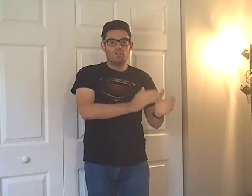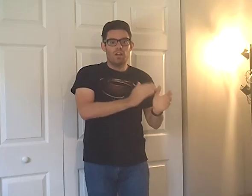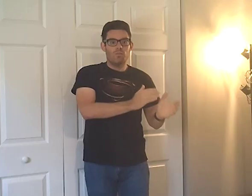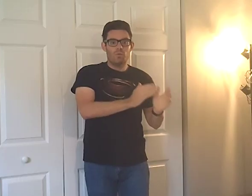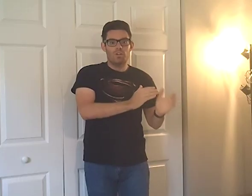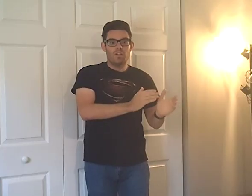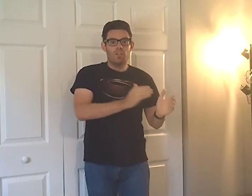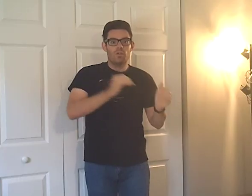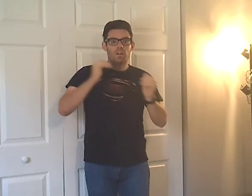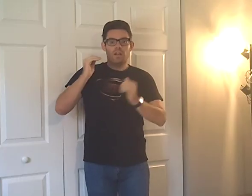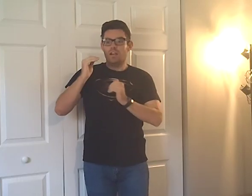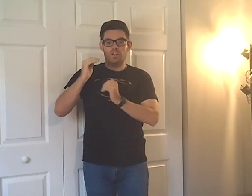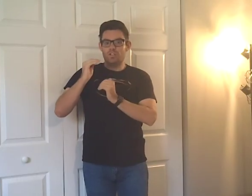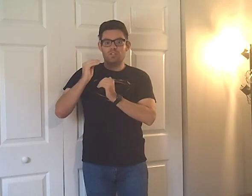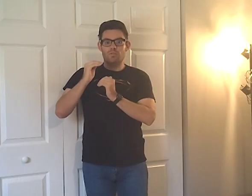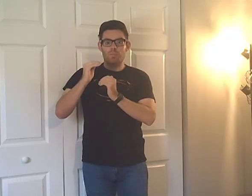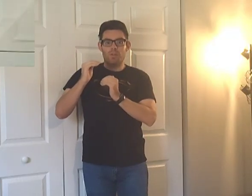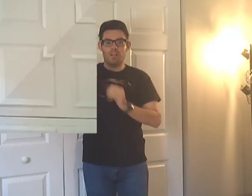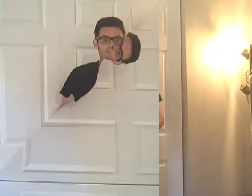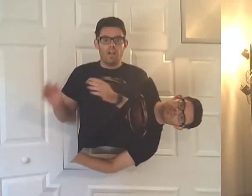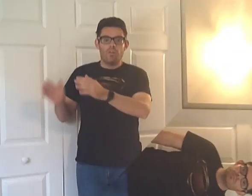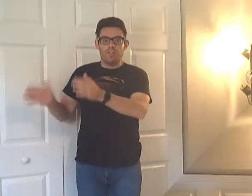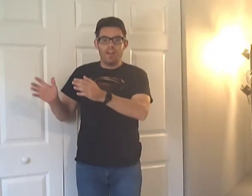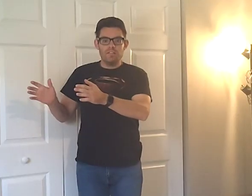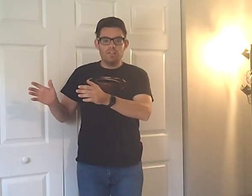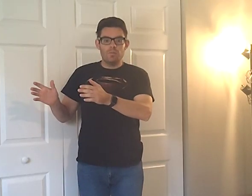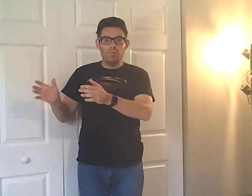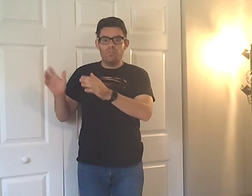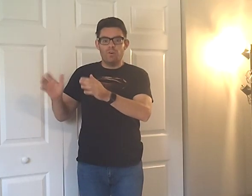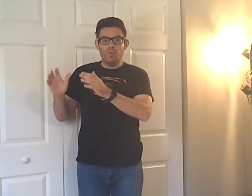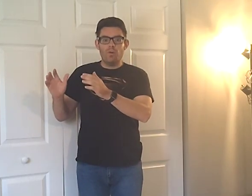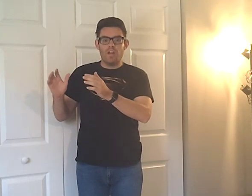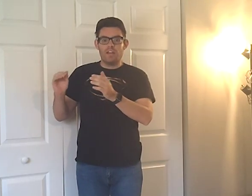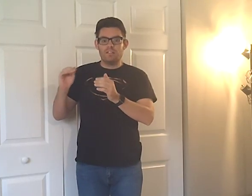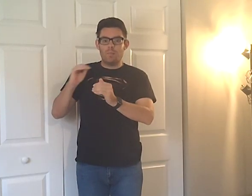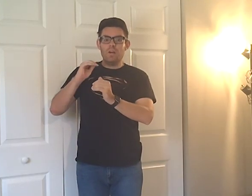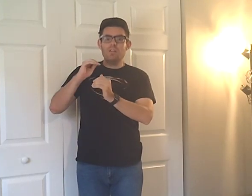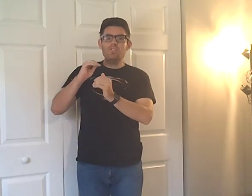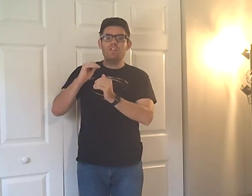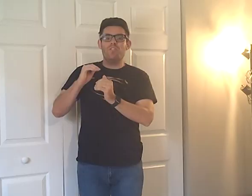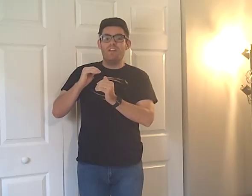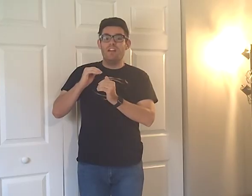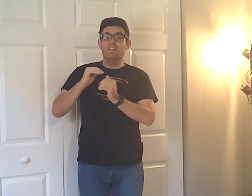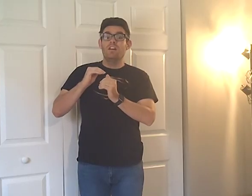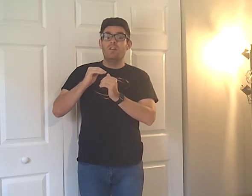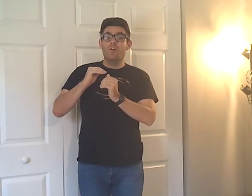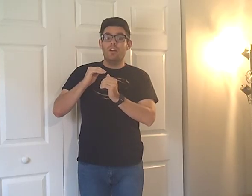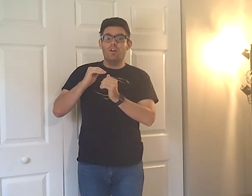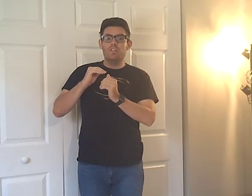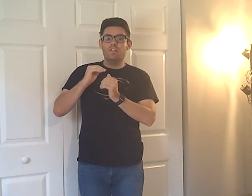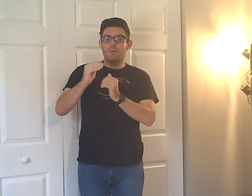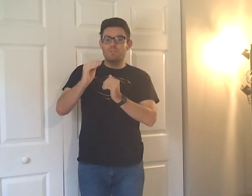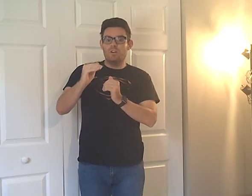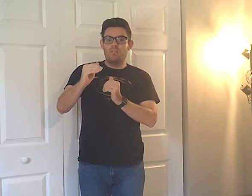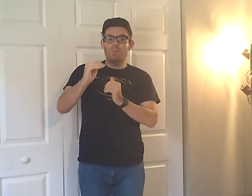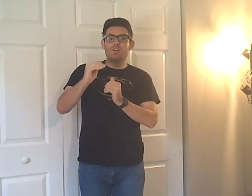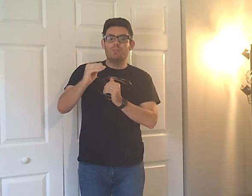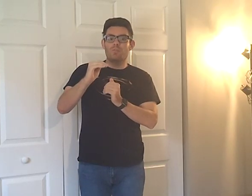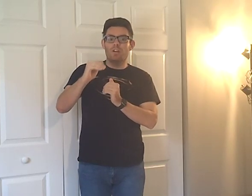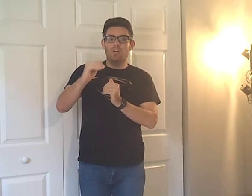jive and work together. And yeah, just a great plot. Now, the casting in the movie, very well cast. I'm not usually a fan of Ryan Gosling. I'm sorry to everybody who's a Ryan